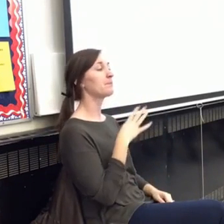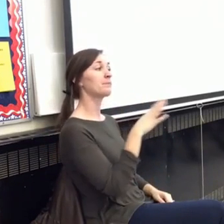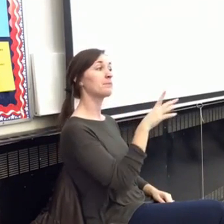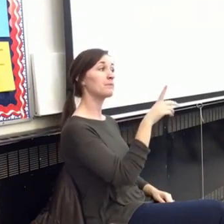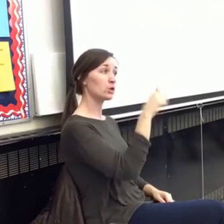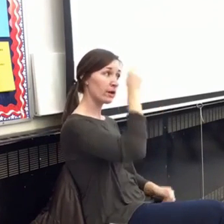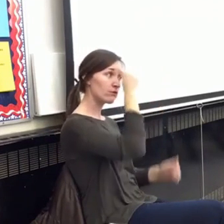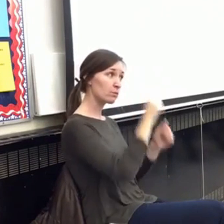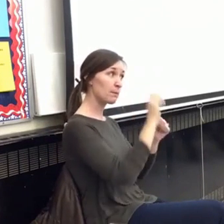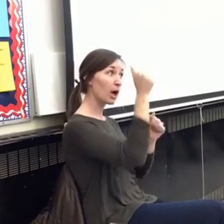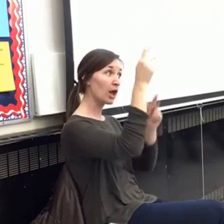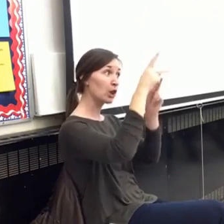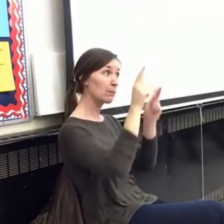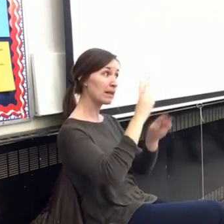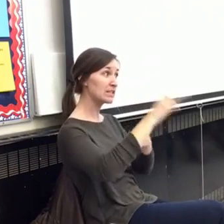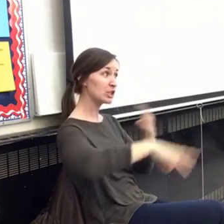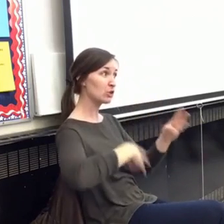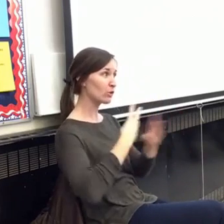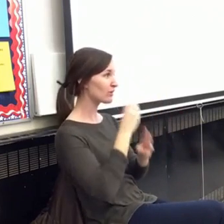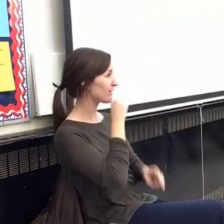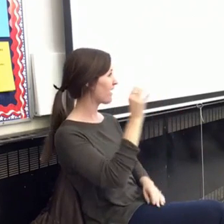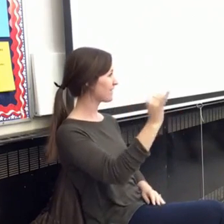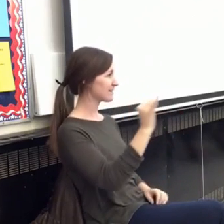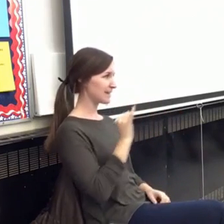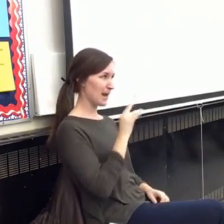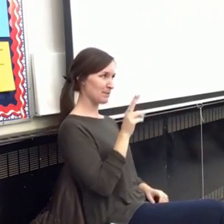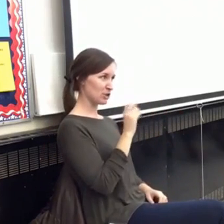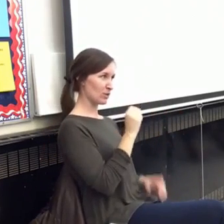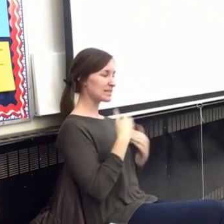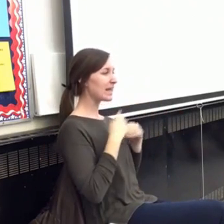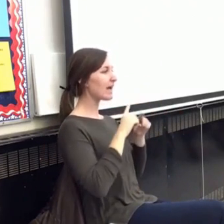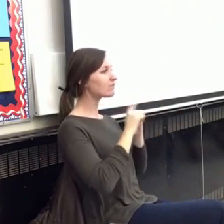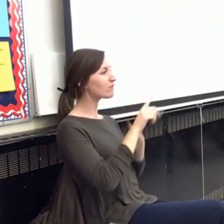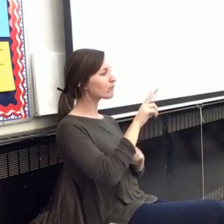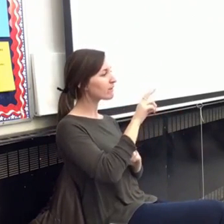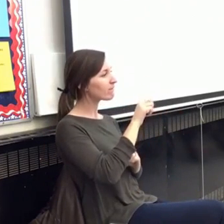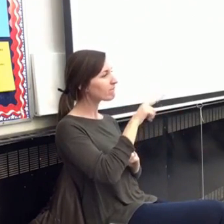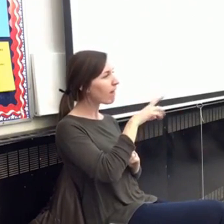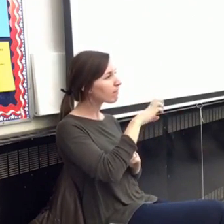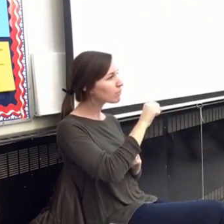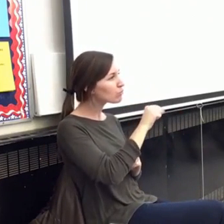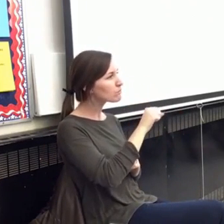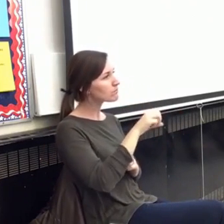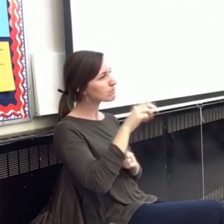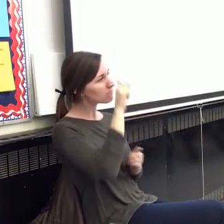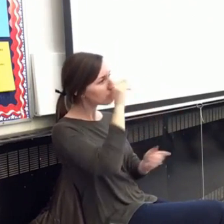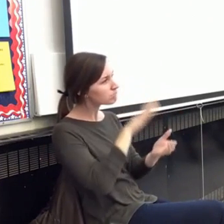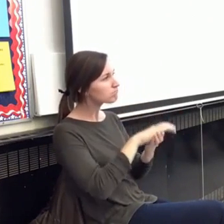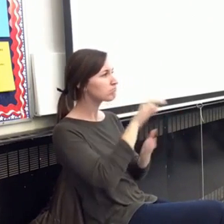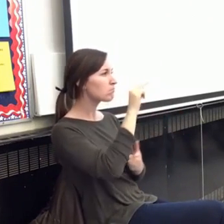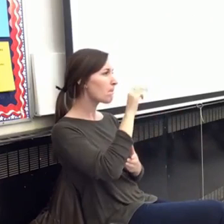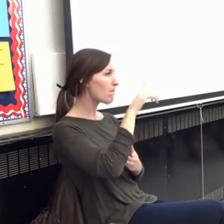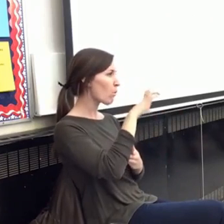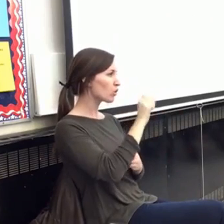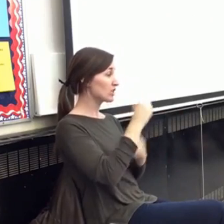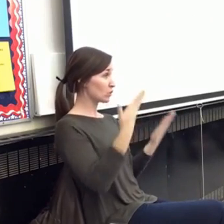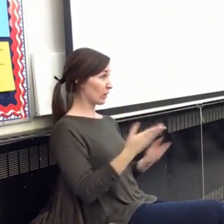other places in the world are not like the United States. They have different morals and values. Now, here in the United States, we